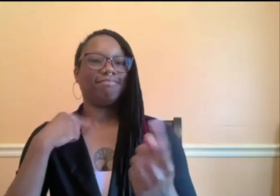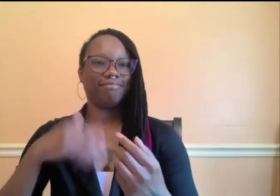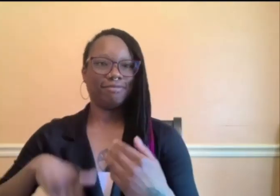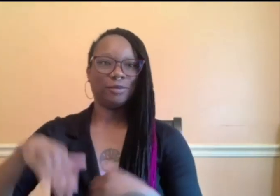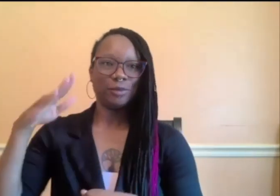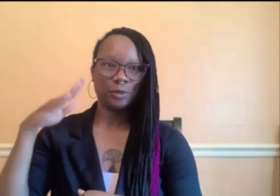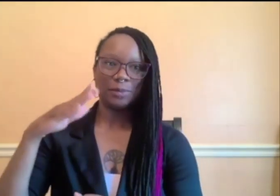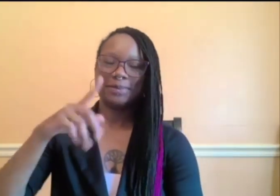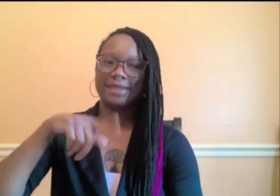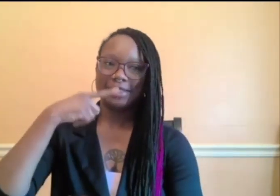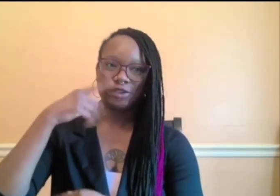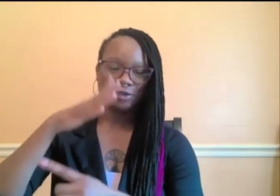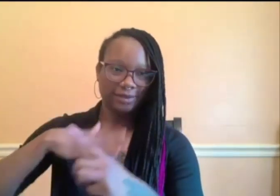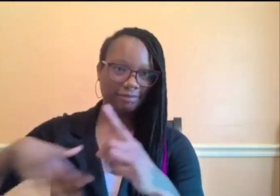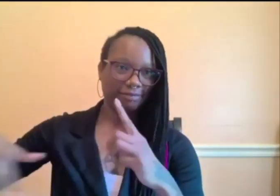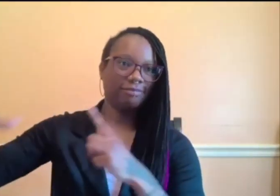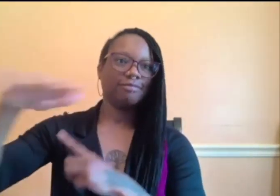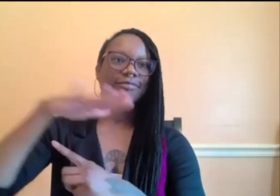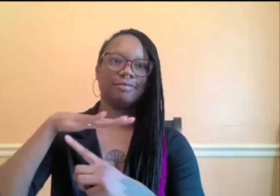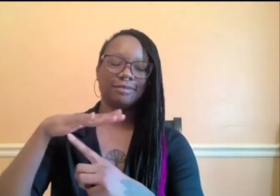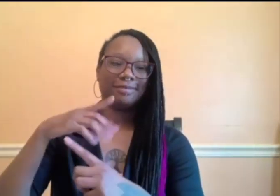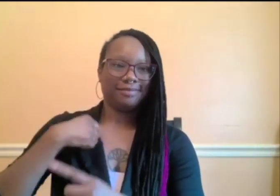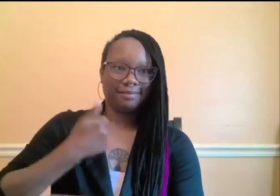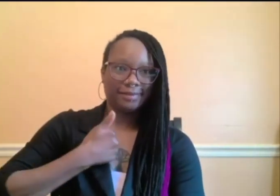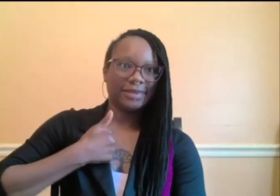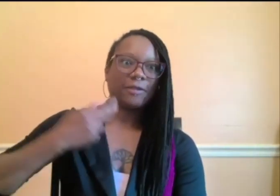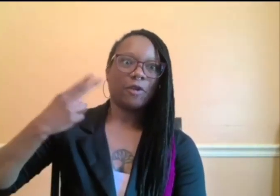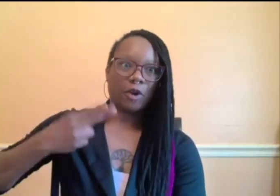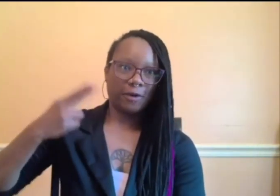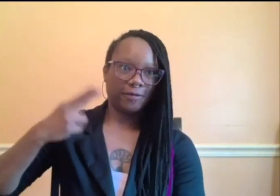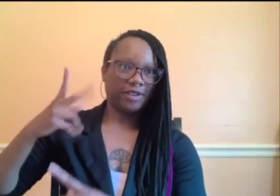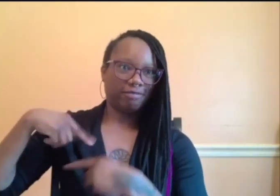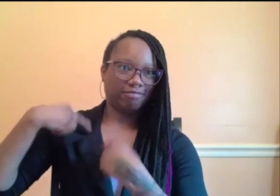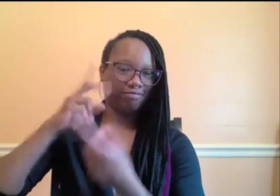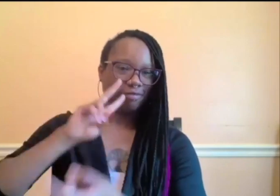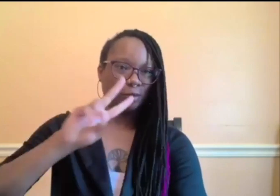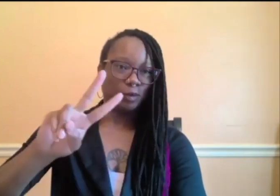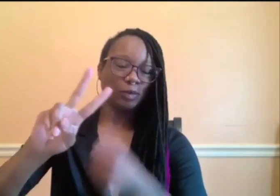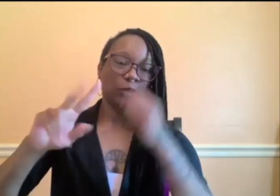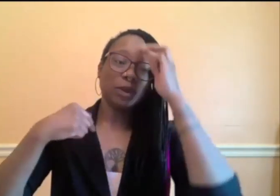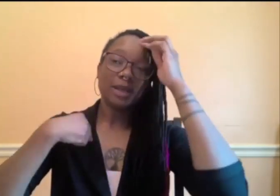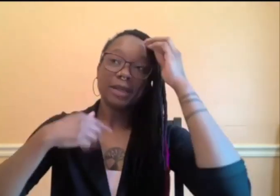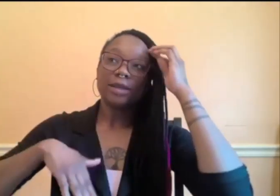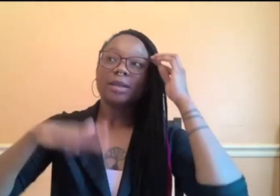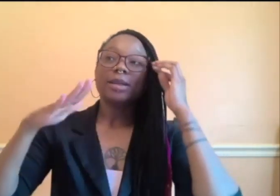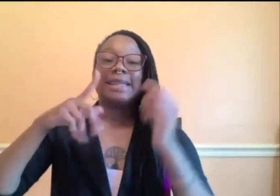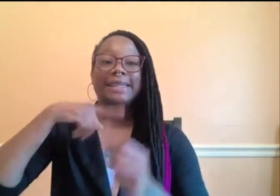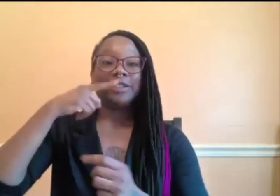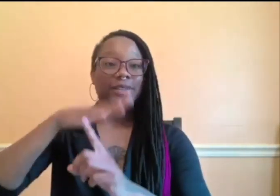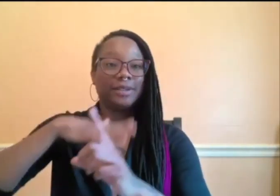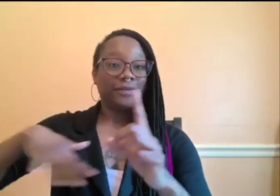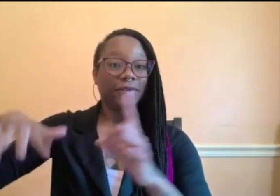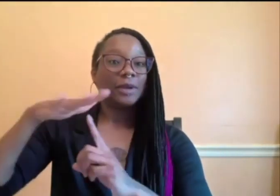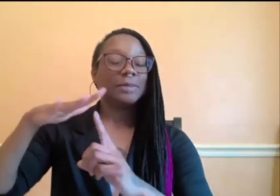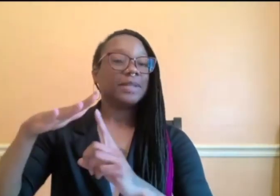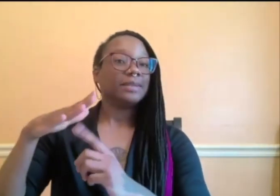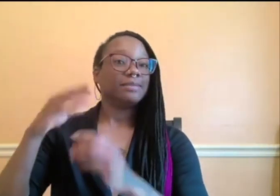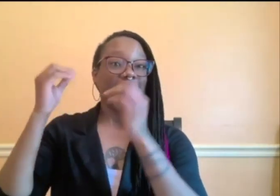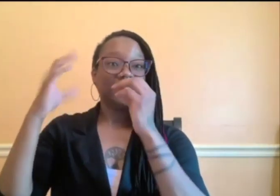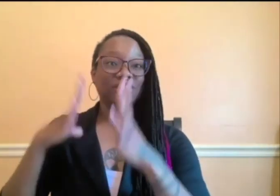experience. I definitely had a different experience. I grew up in a hearing environment as a hard of hearing person. And in